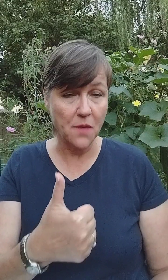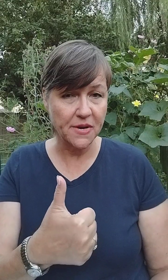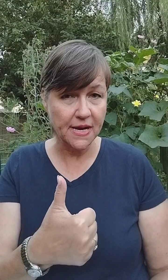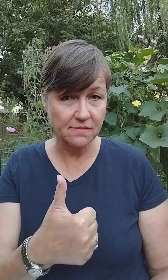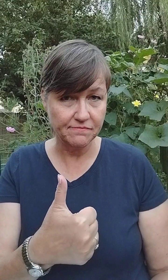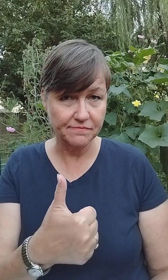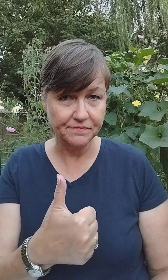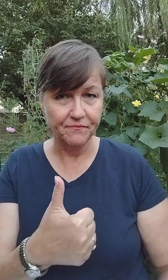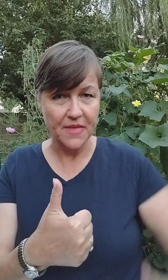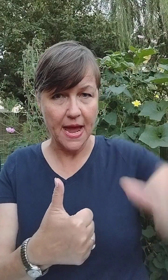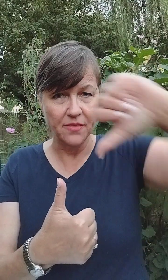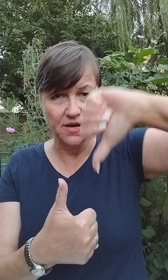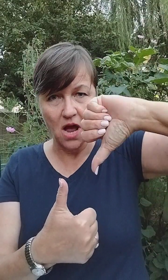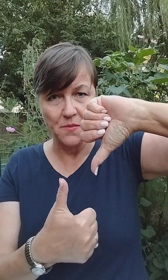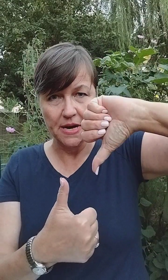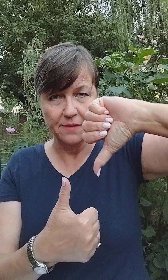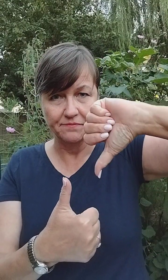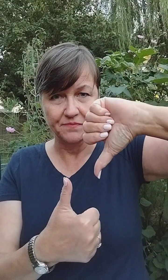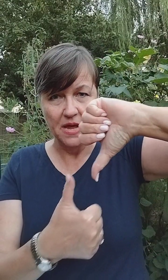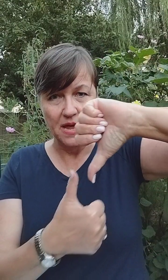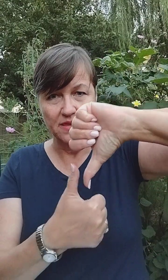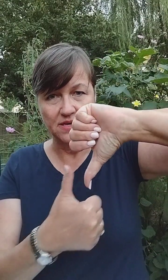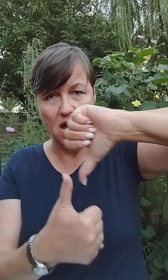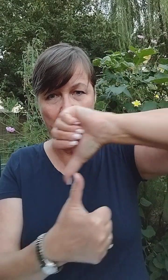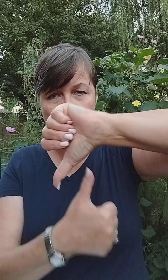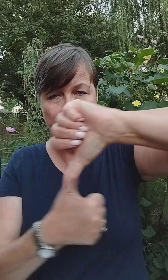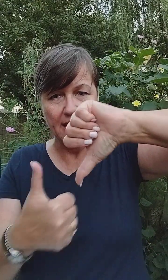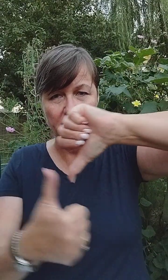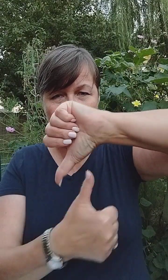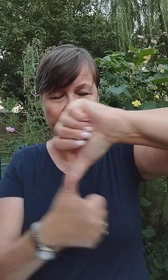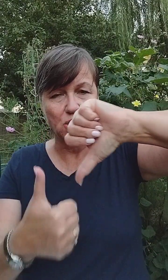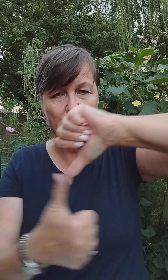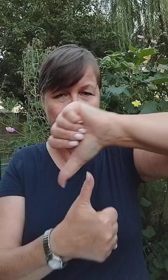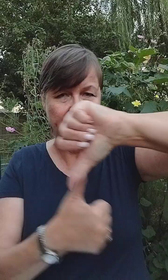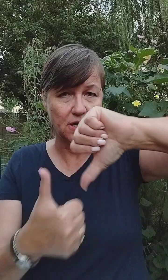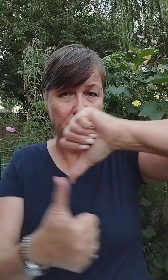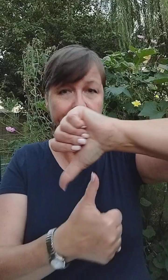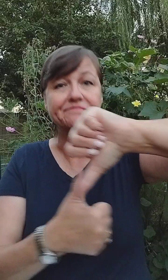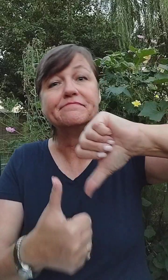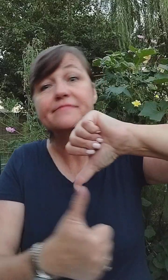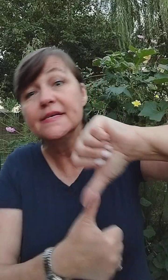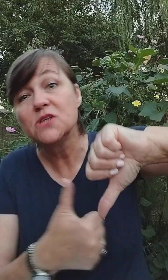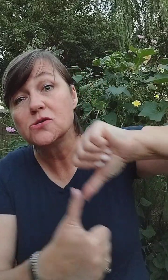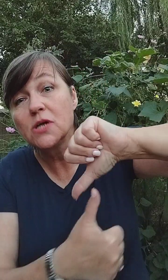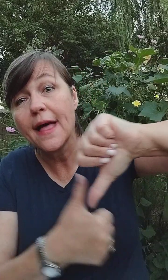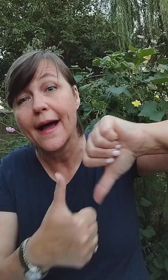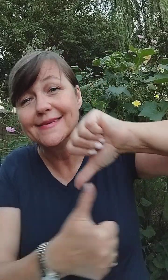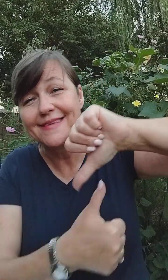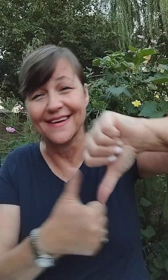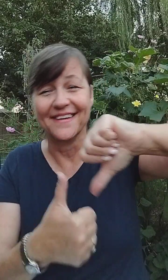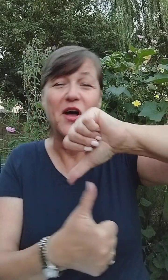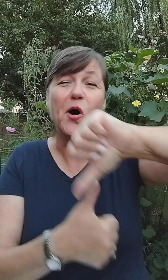non-dominant and the dominant. The dominant, and they circle each other. They socialize, or they